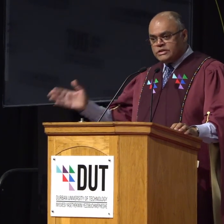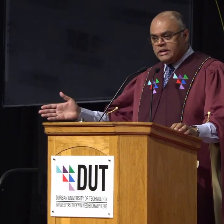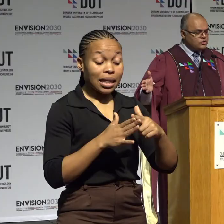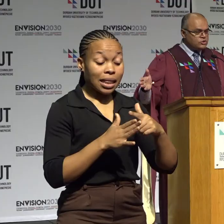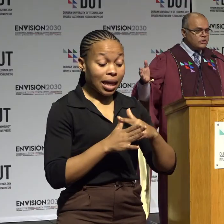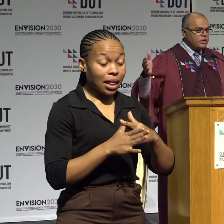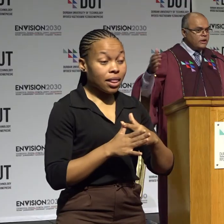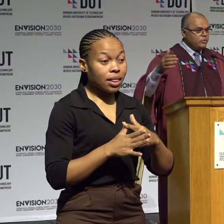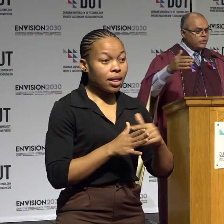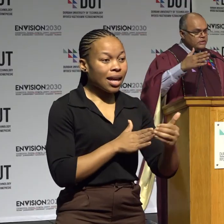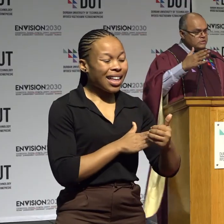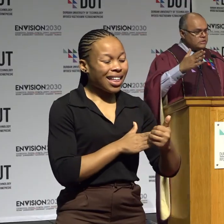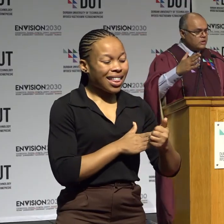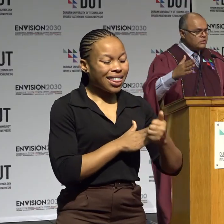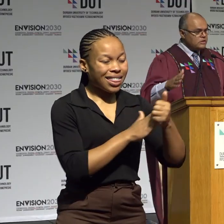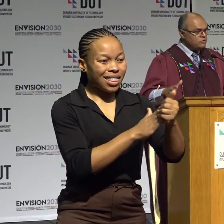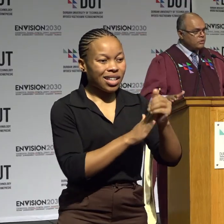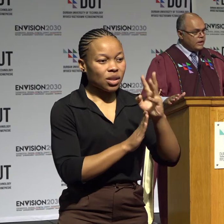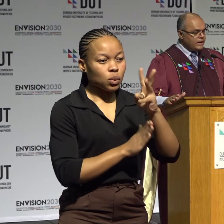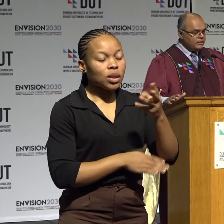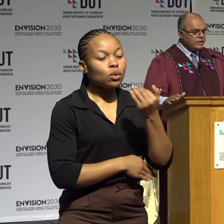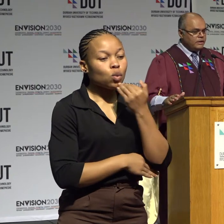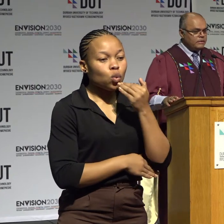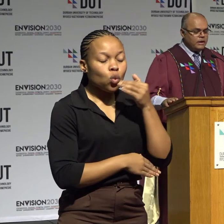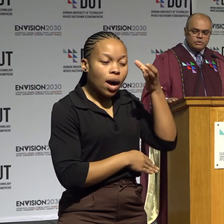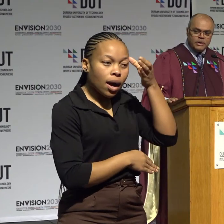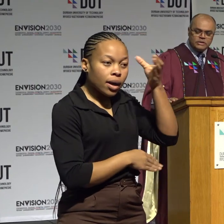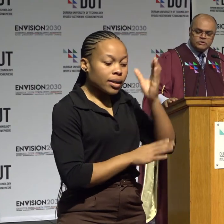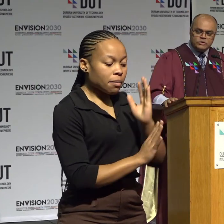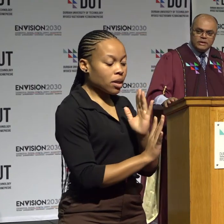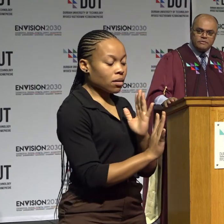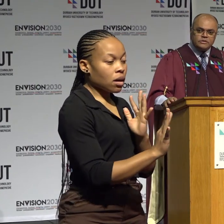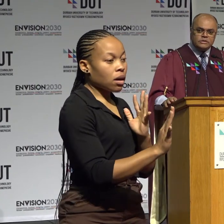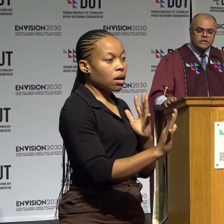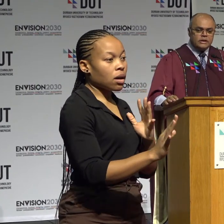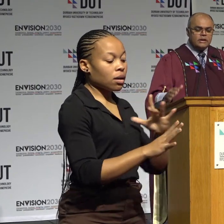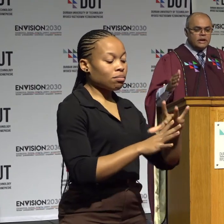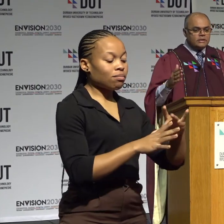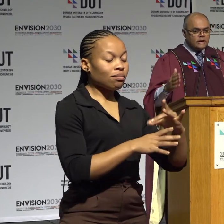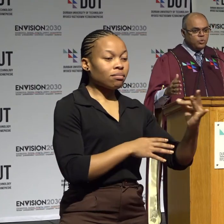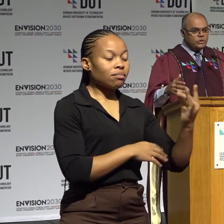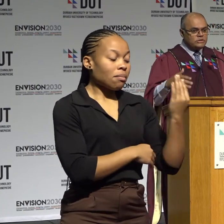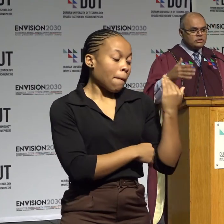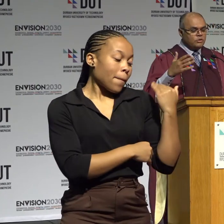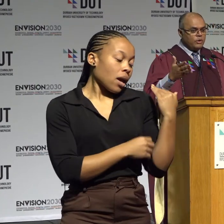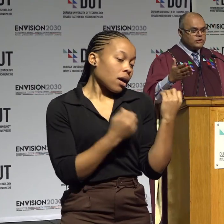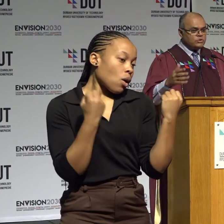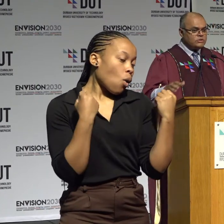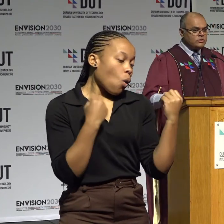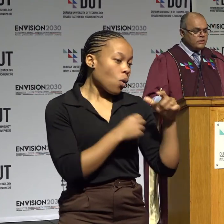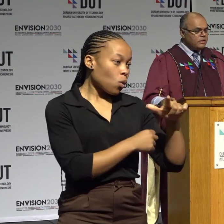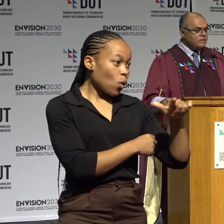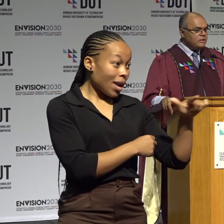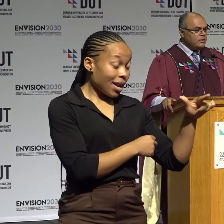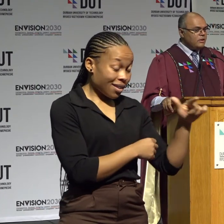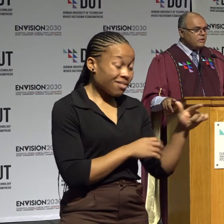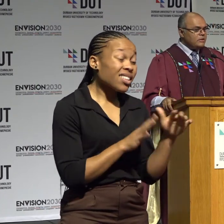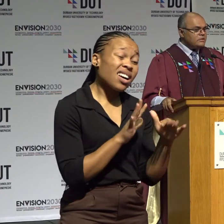off stage, and will exit down the central aisle and at the back to the left. At that point, our graduates could